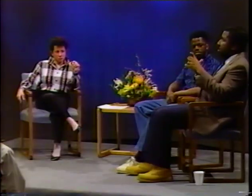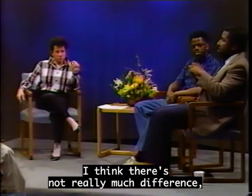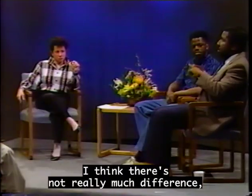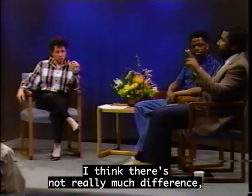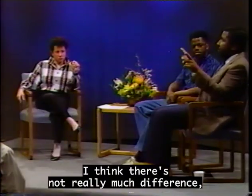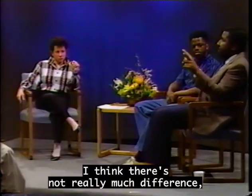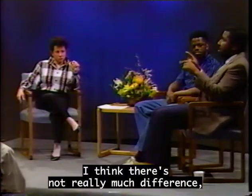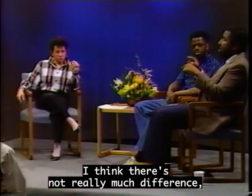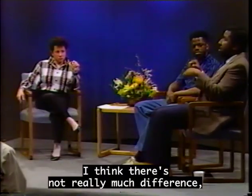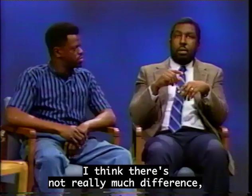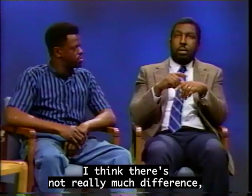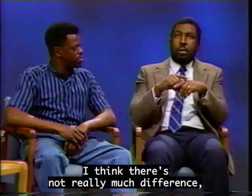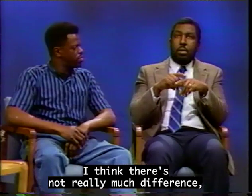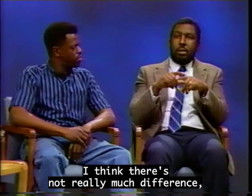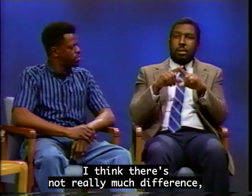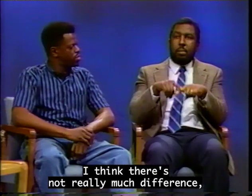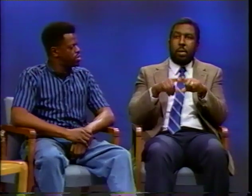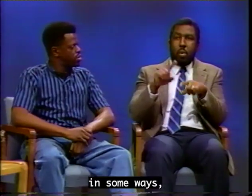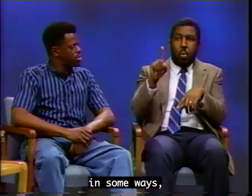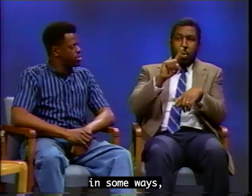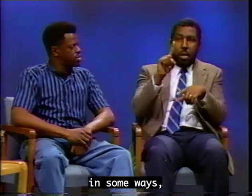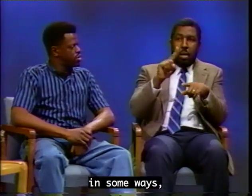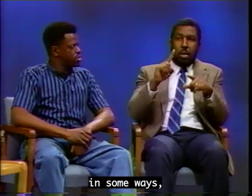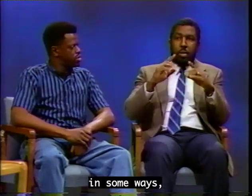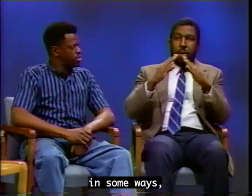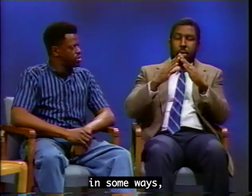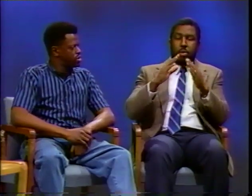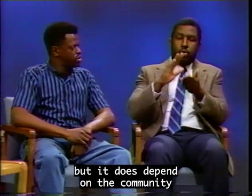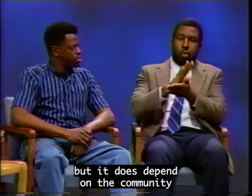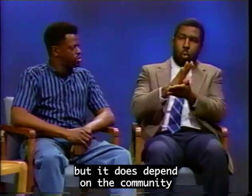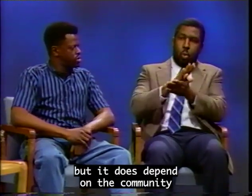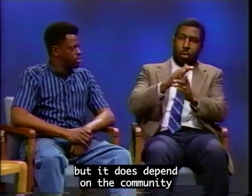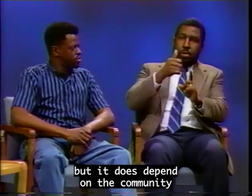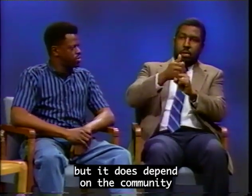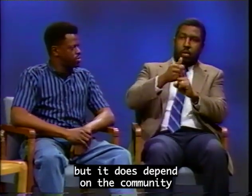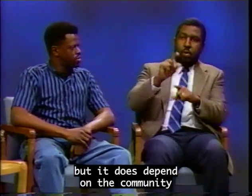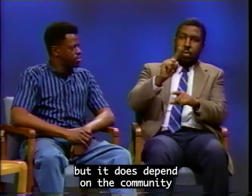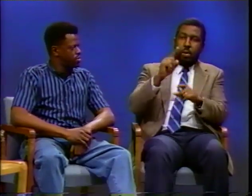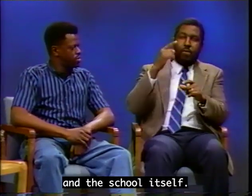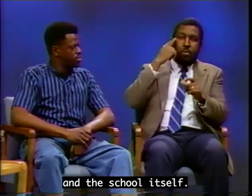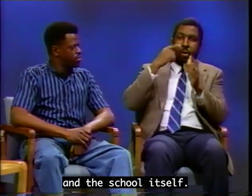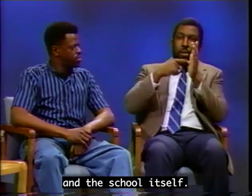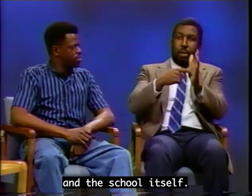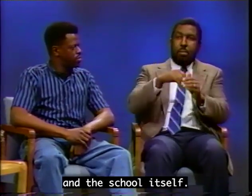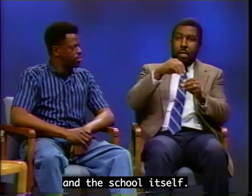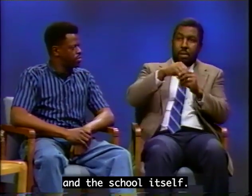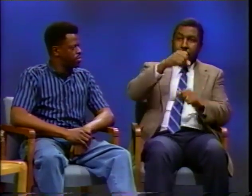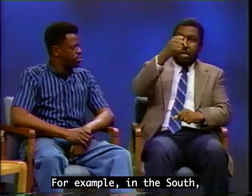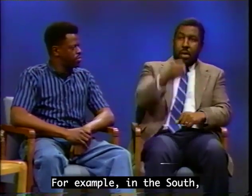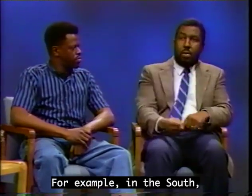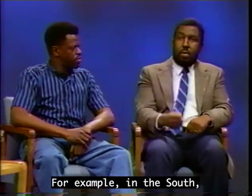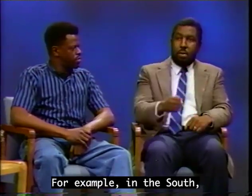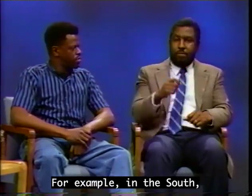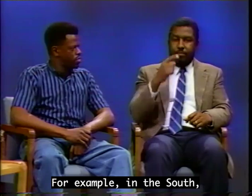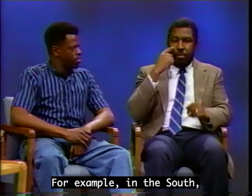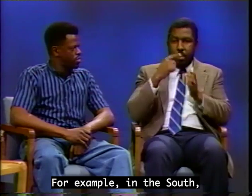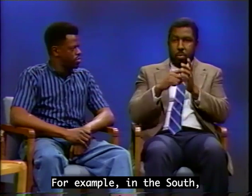I think there's not really much difference in some ways, but it does depend on the community and the school itself. For example, in the